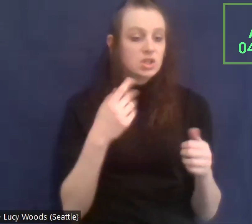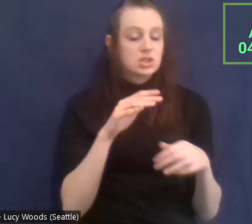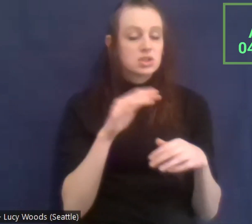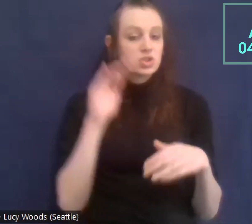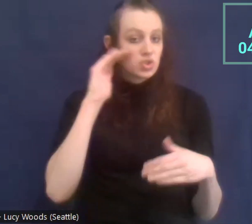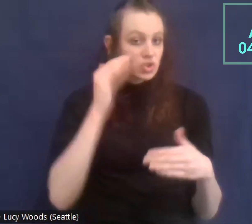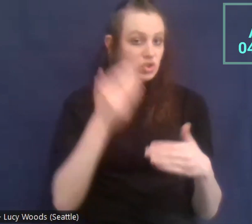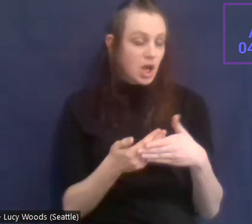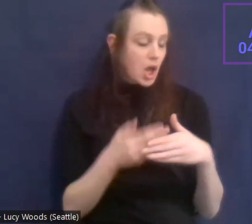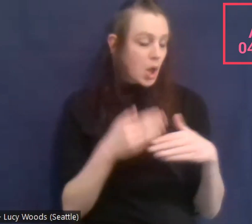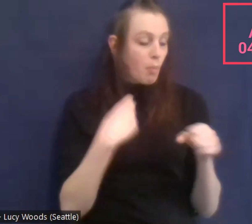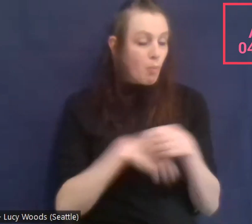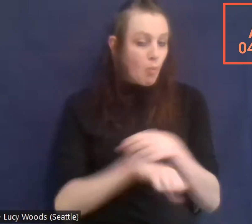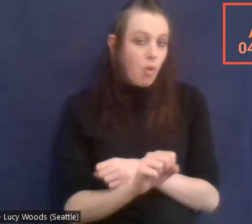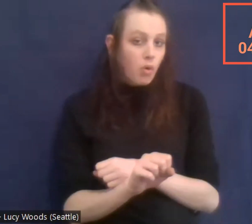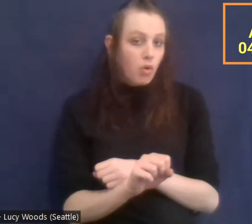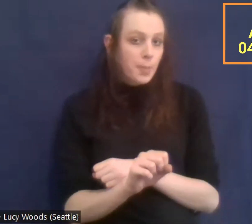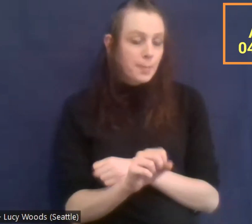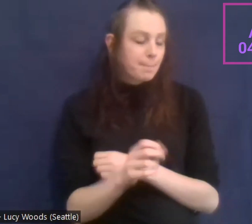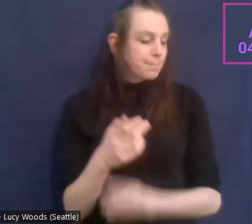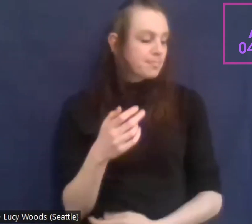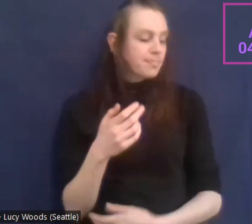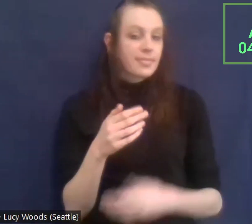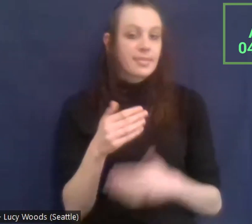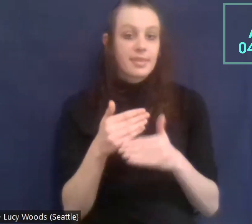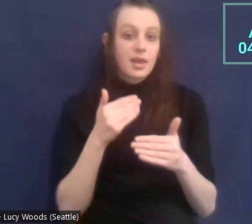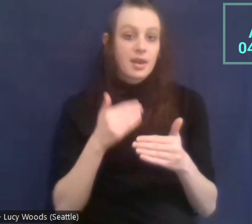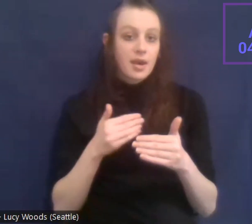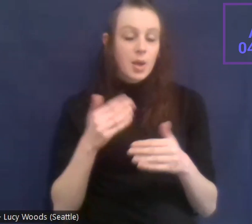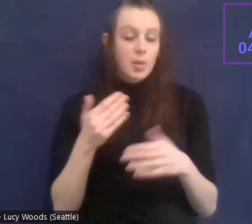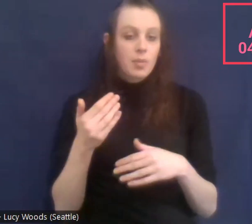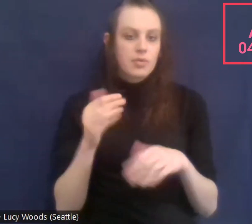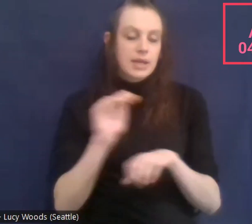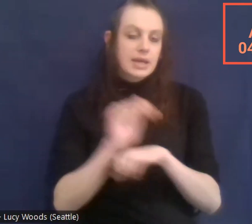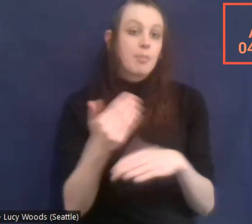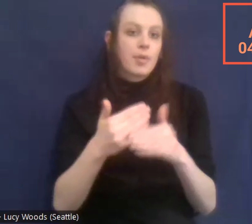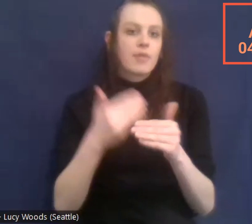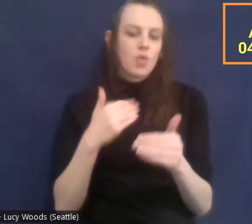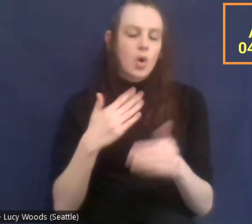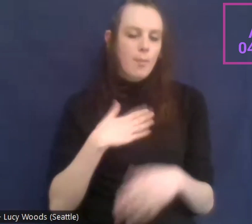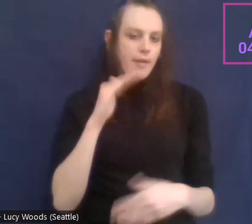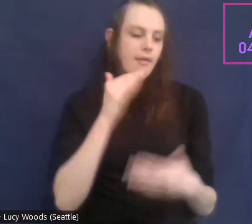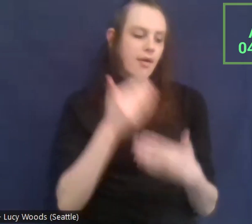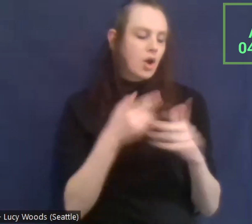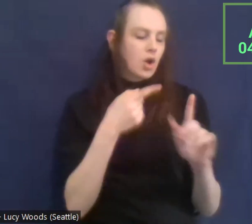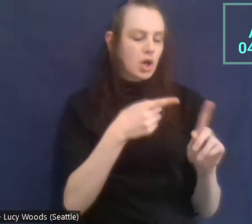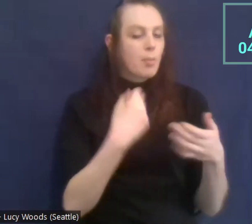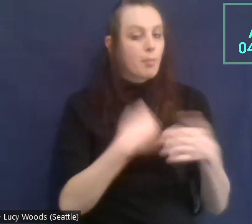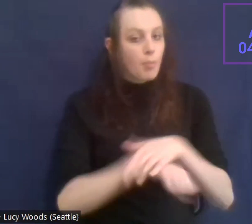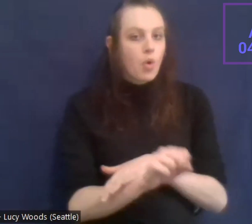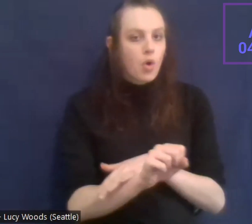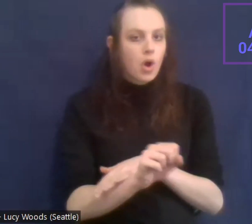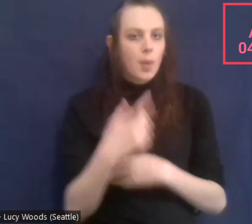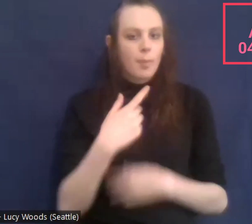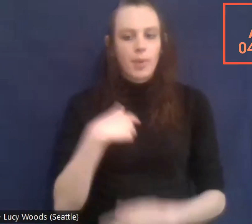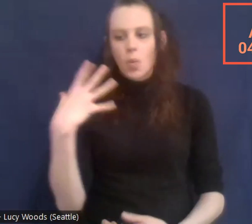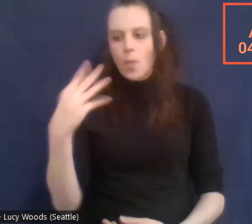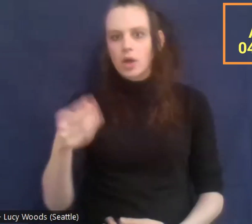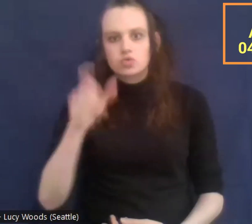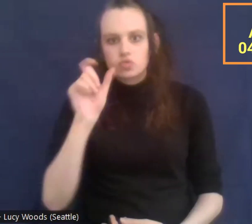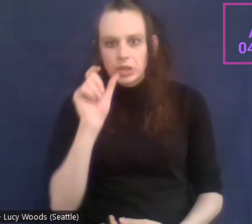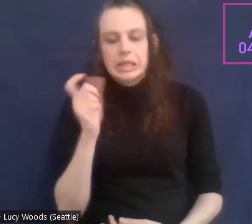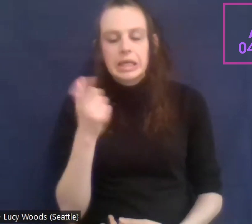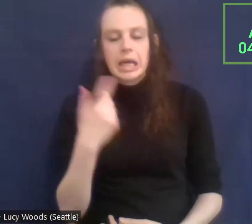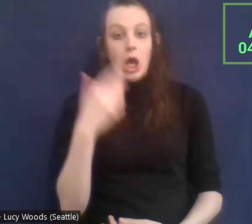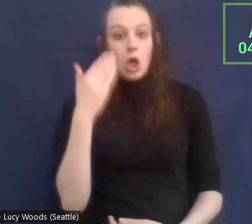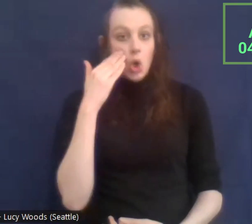went out to drink the night before my daughter was born, and because I knew that I wouldn't be able to drink very much when she was